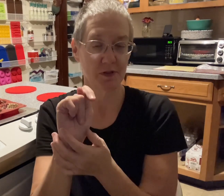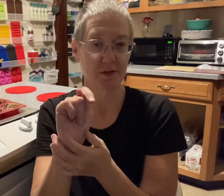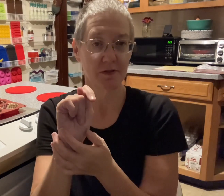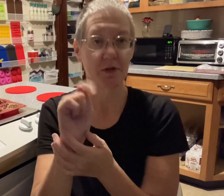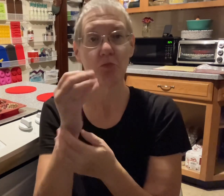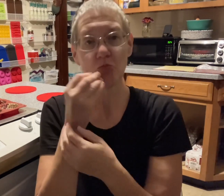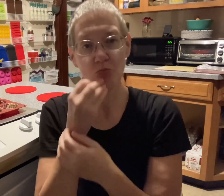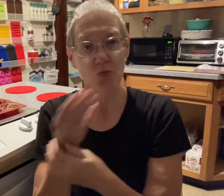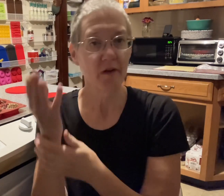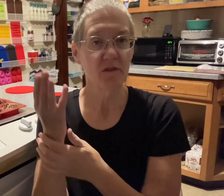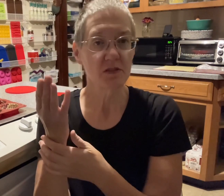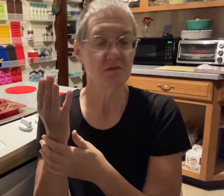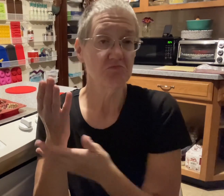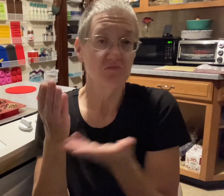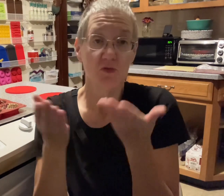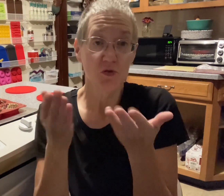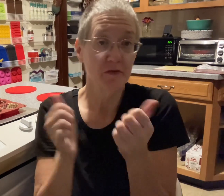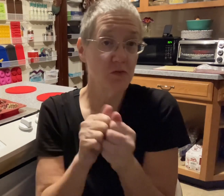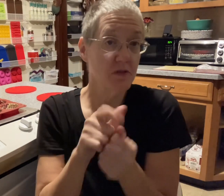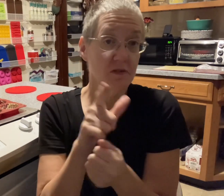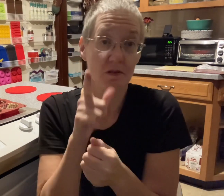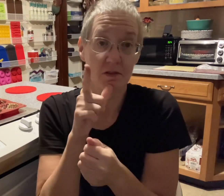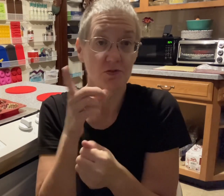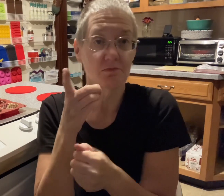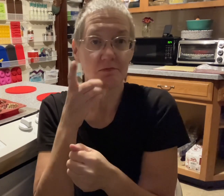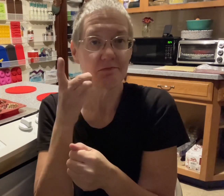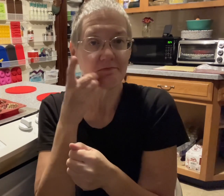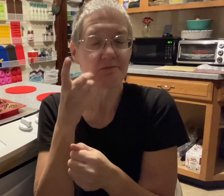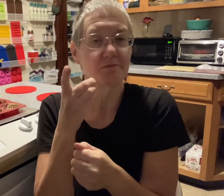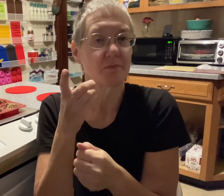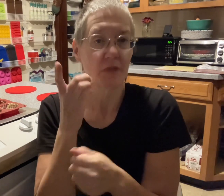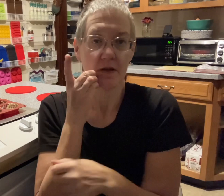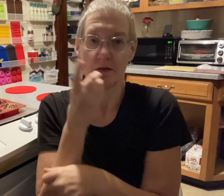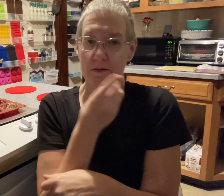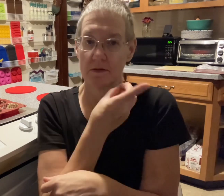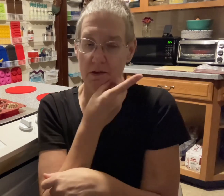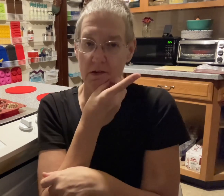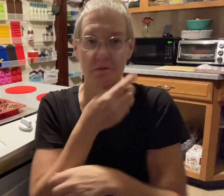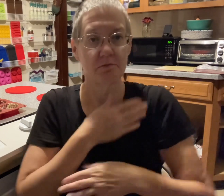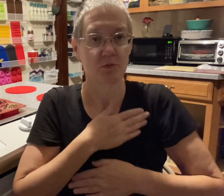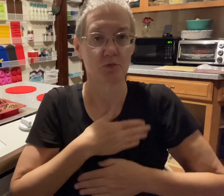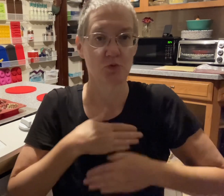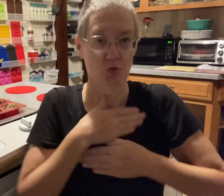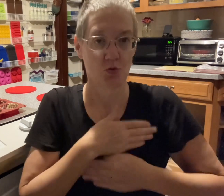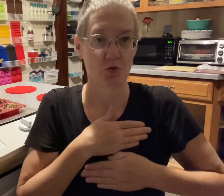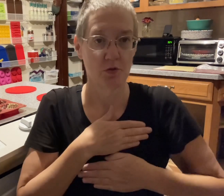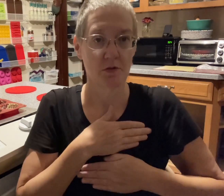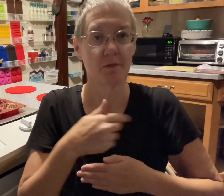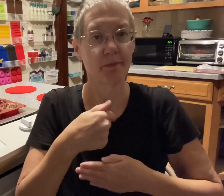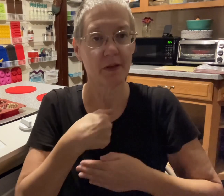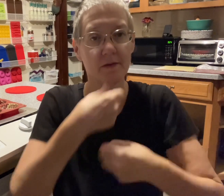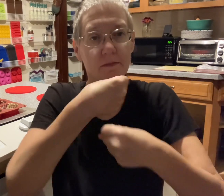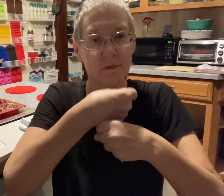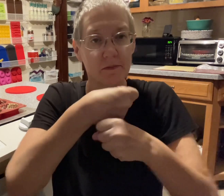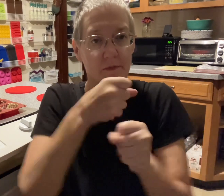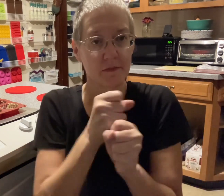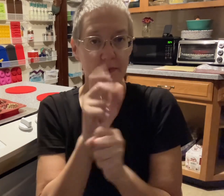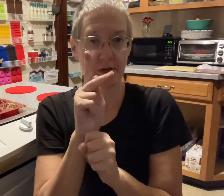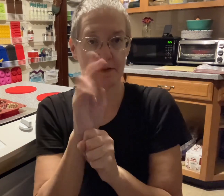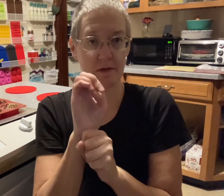treat. You can have it for breakfast or even with lunch and dinner. For Dale, he